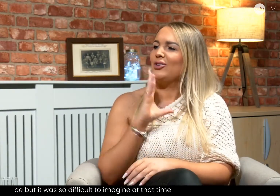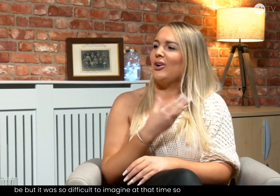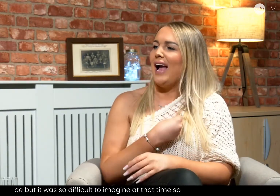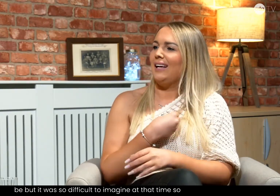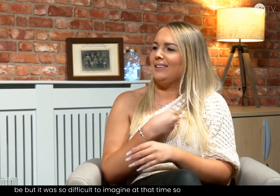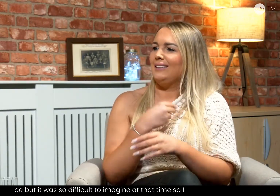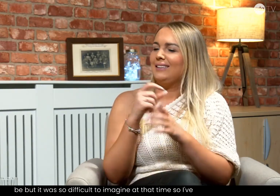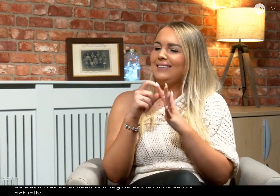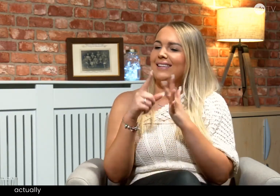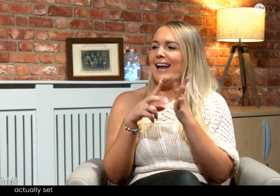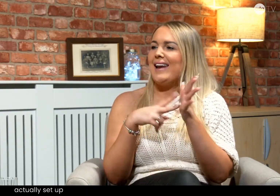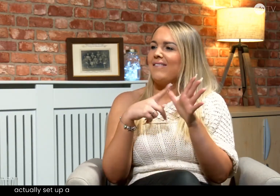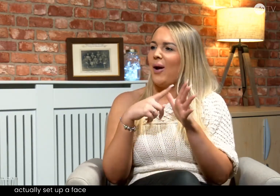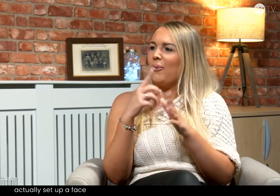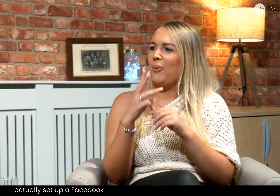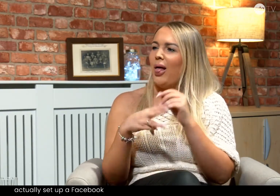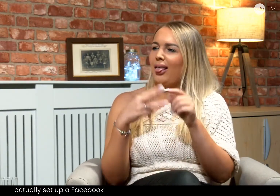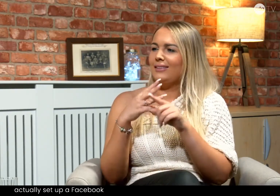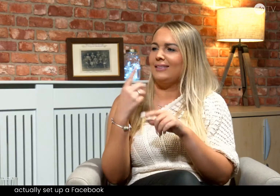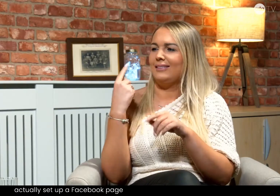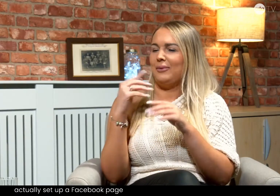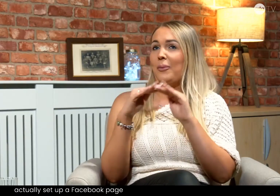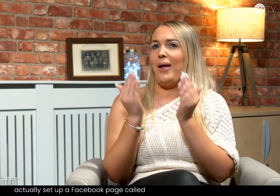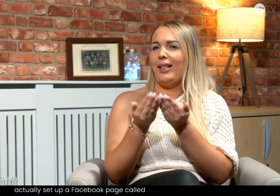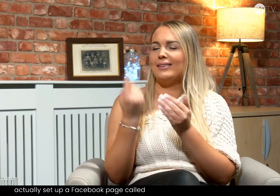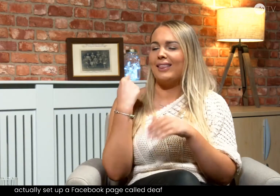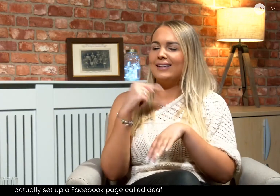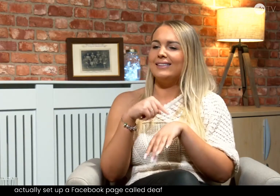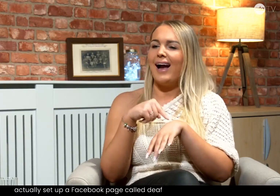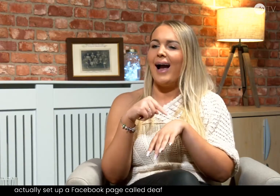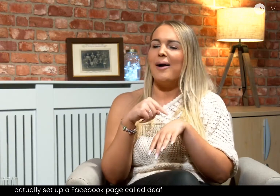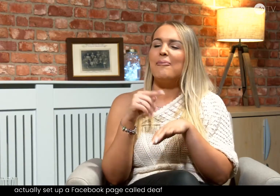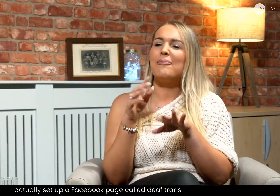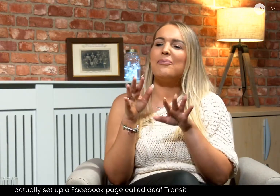Facebook page called Deaf Transgender World.